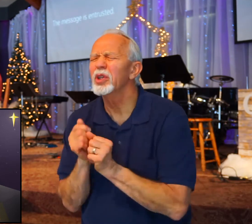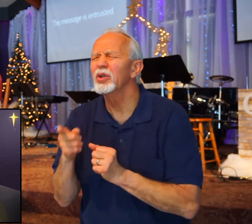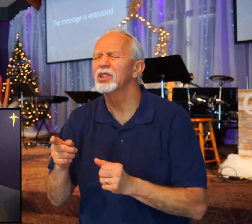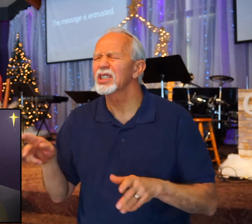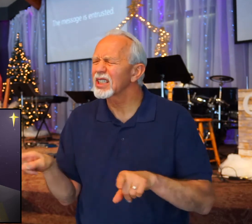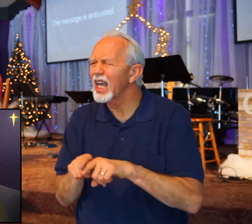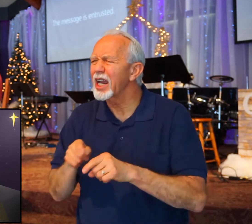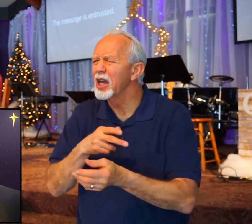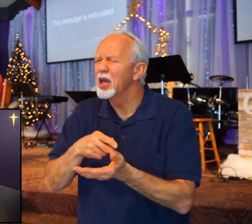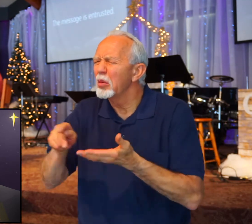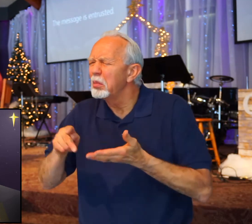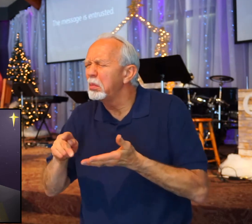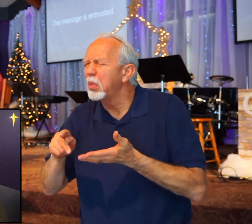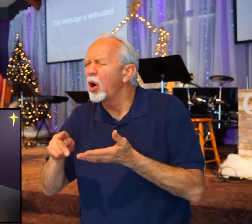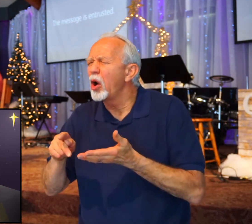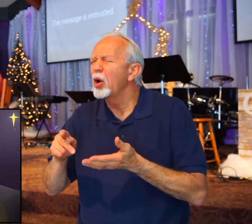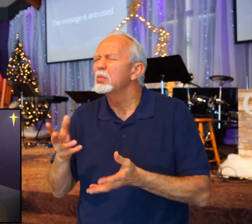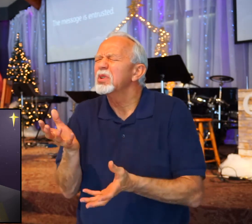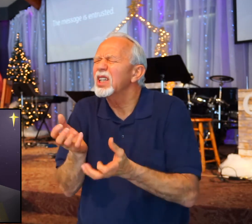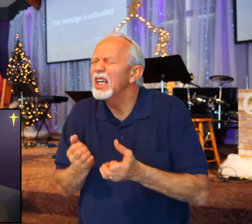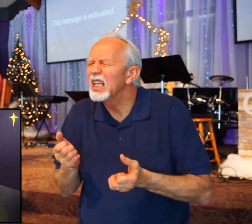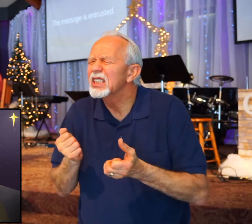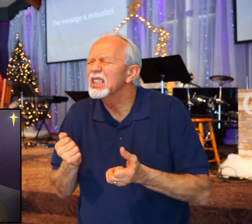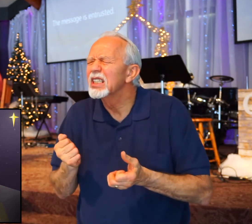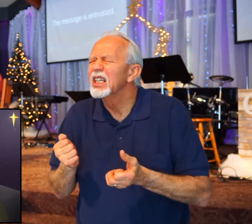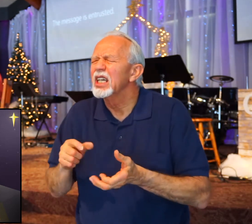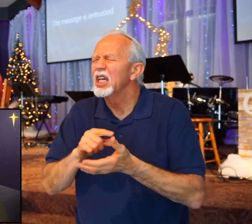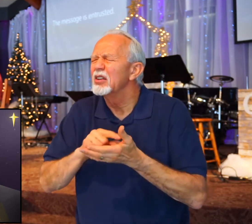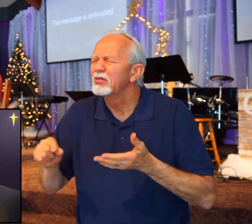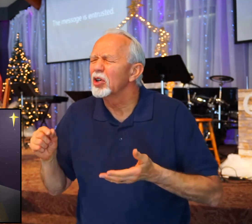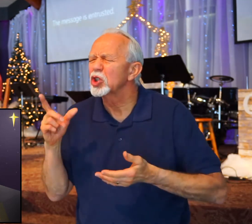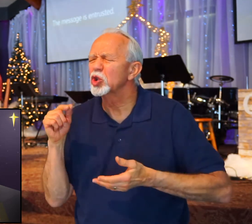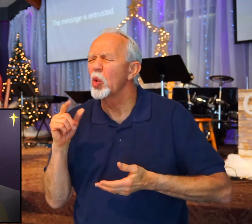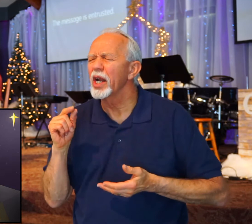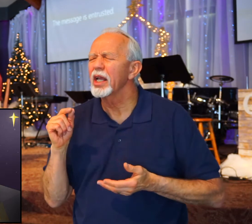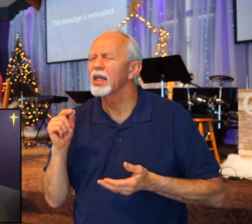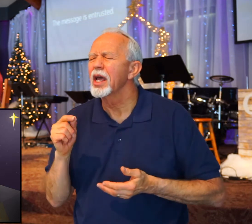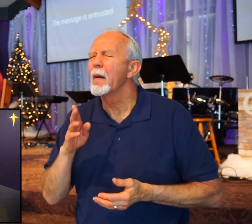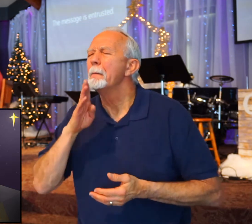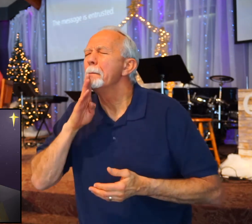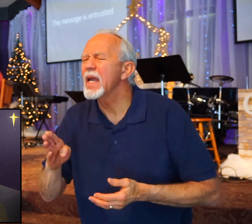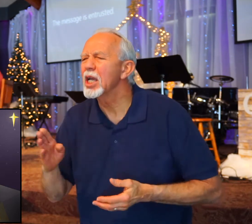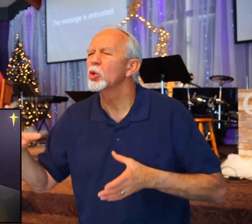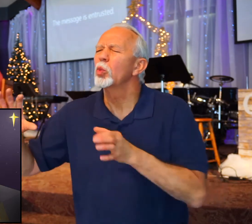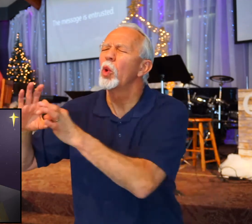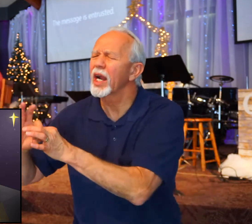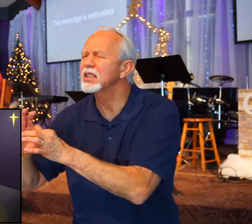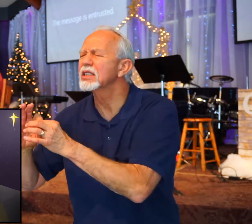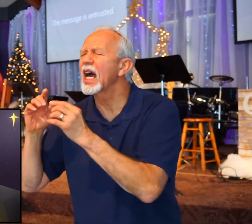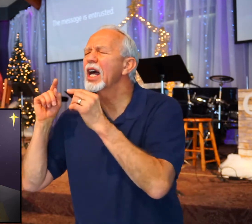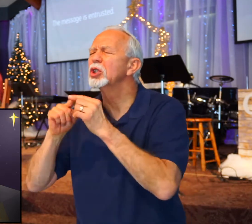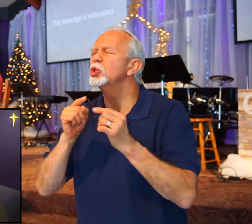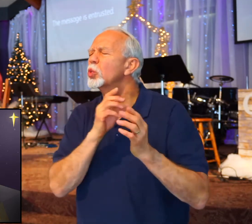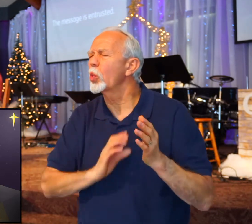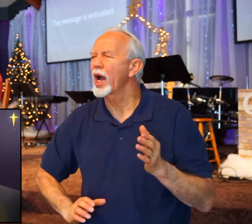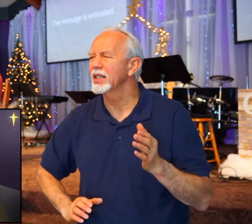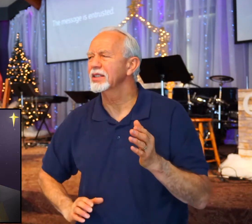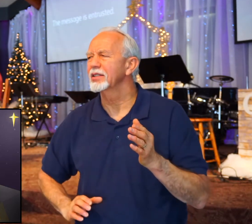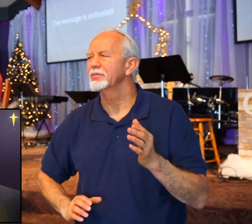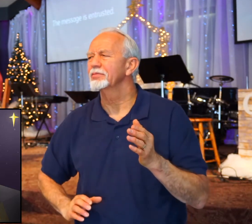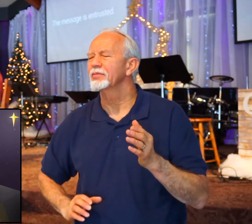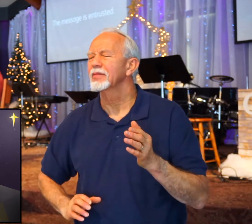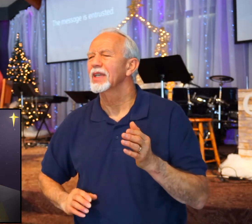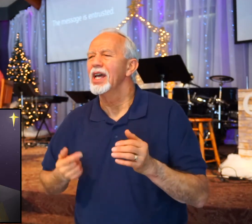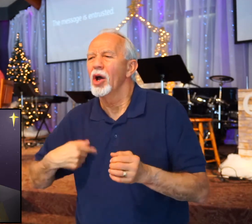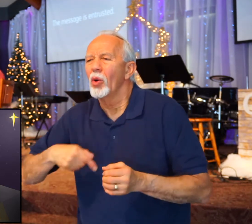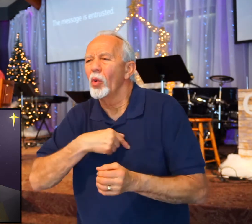Paul pleads in verse 20 of 2 Corinthians 5, be reconciled to Christ.